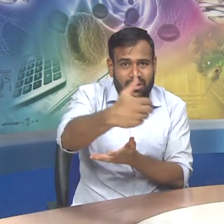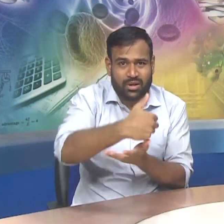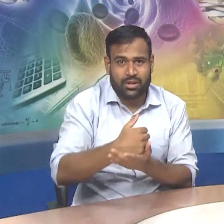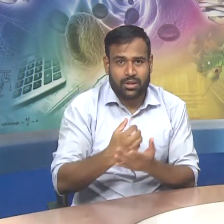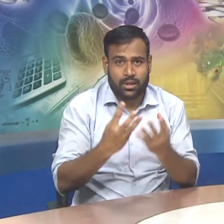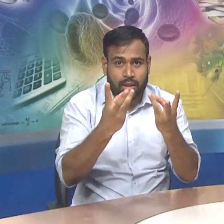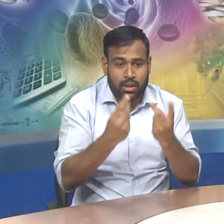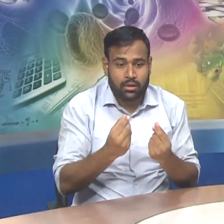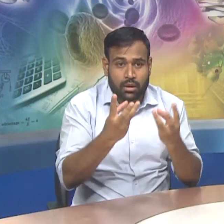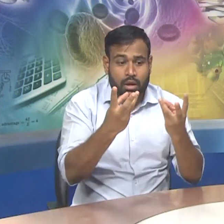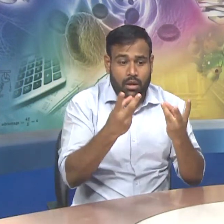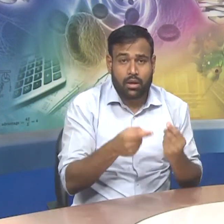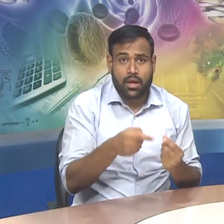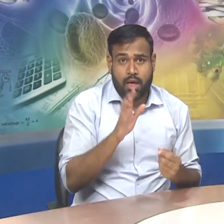plus 1.